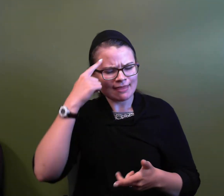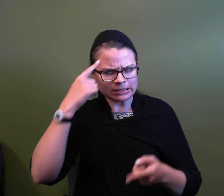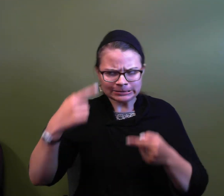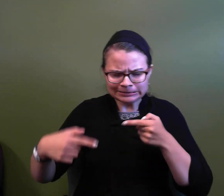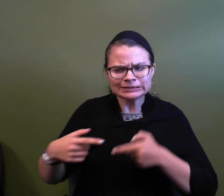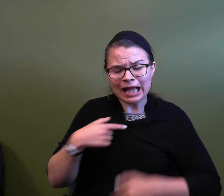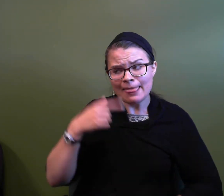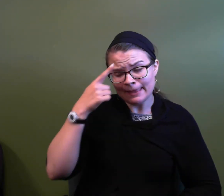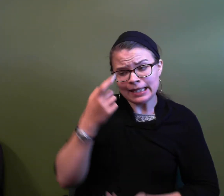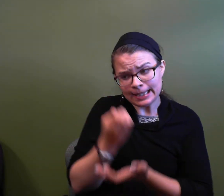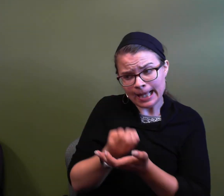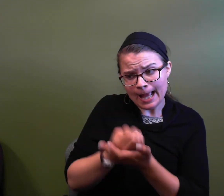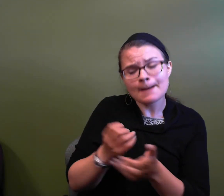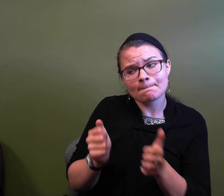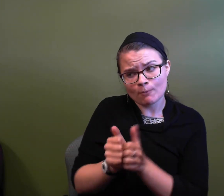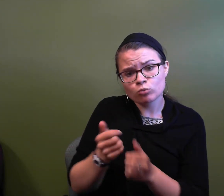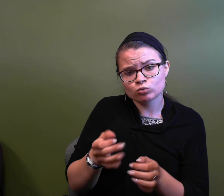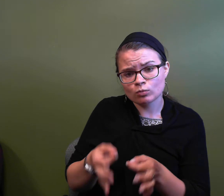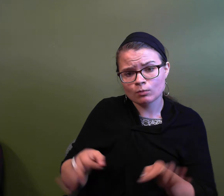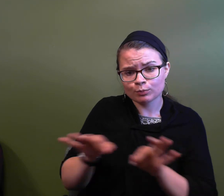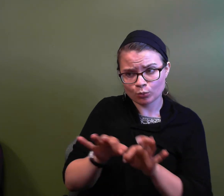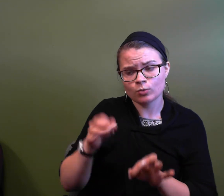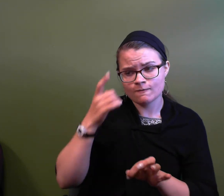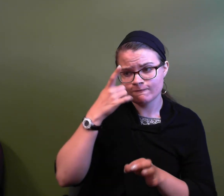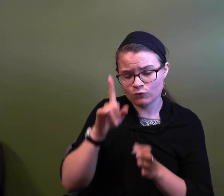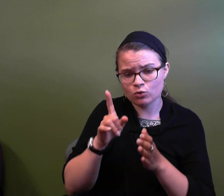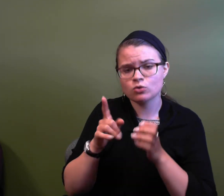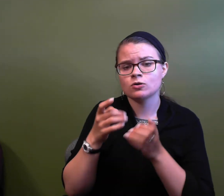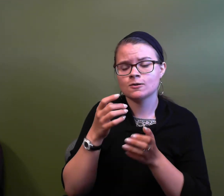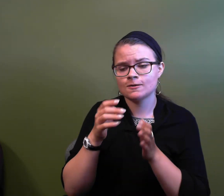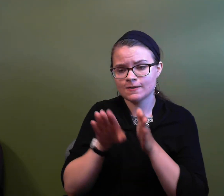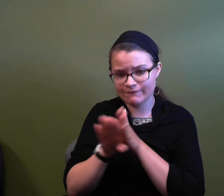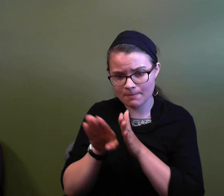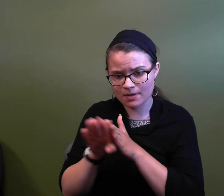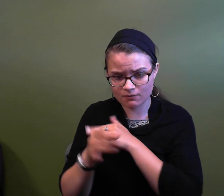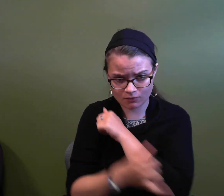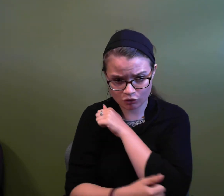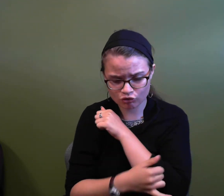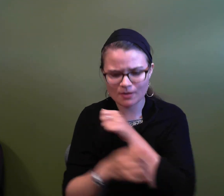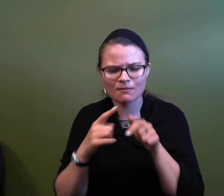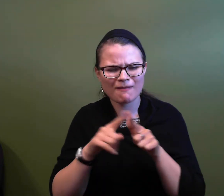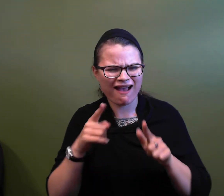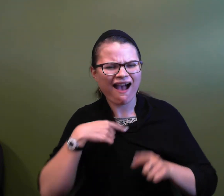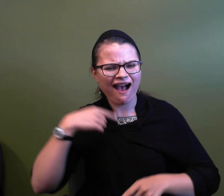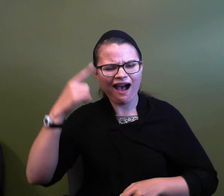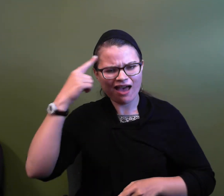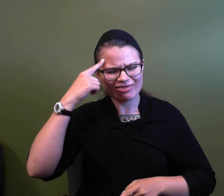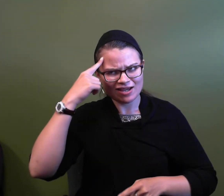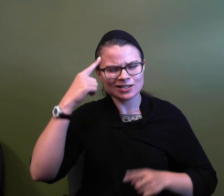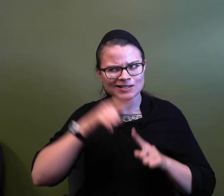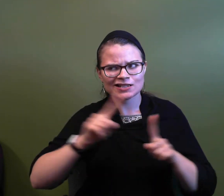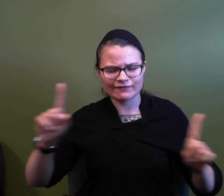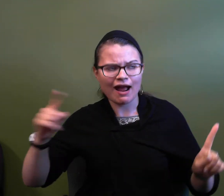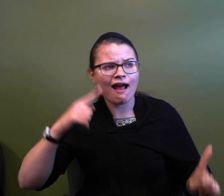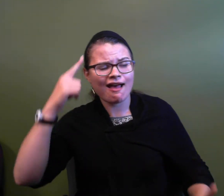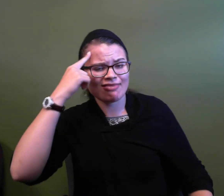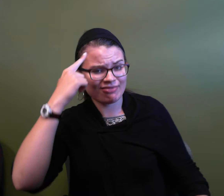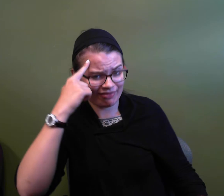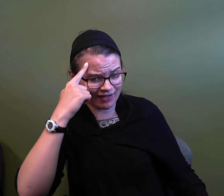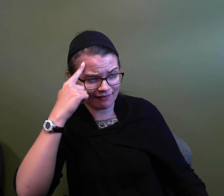far greater impact. So what I've done here is I've added a concession. A